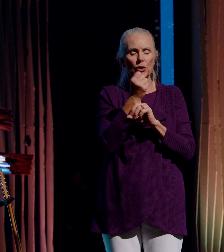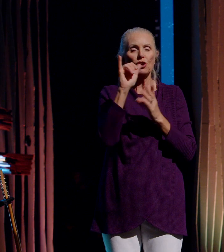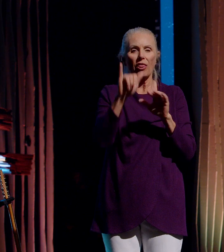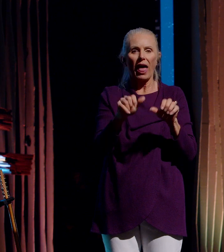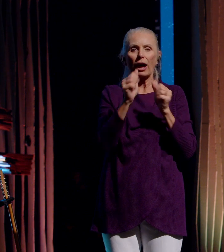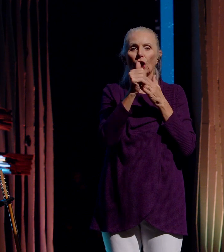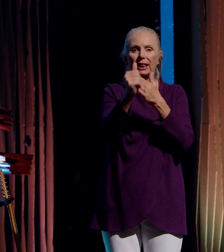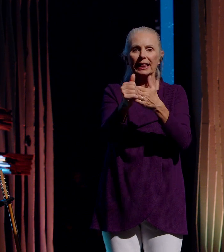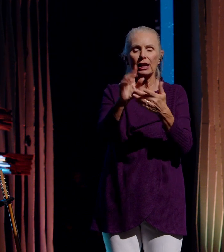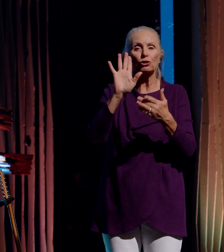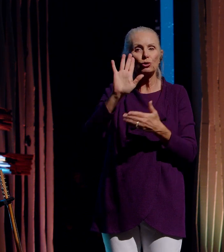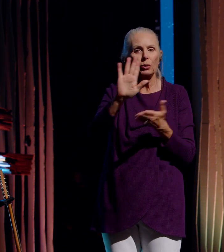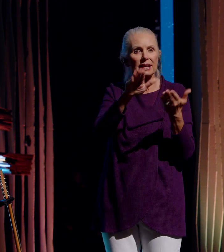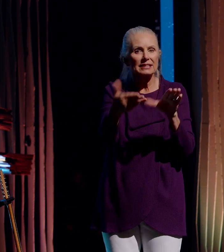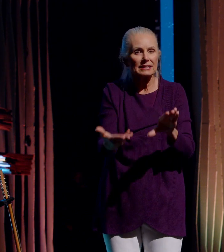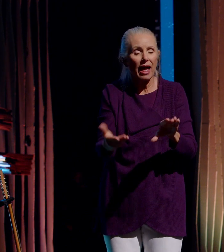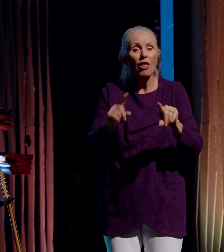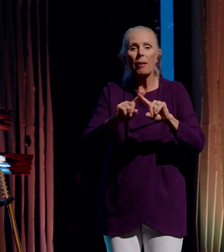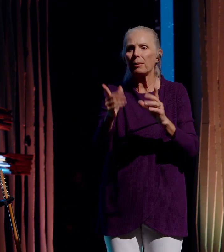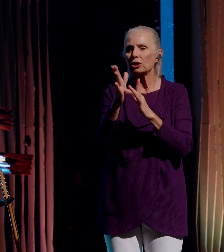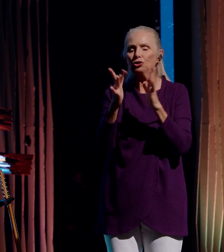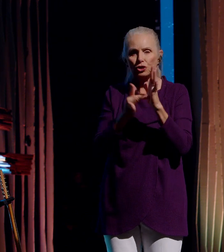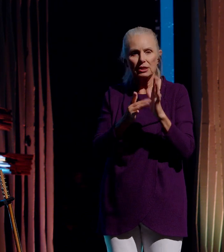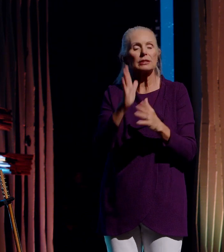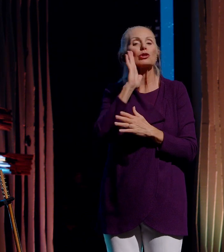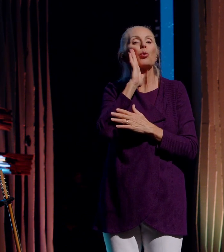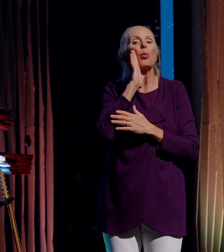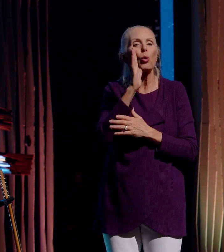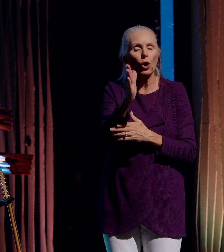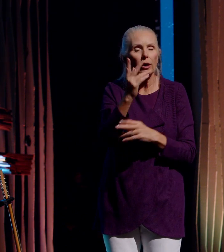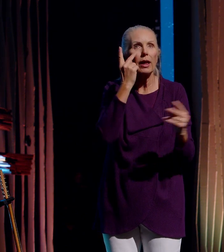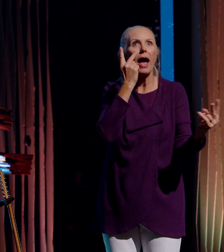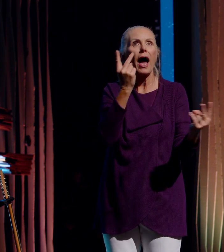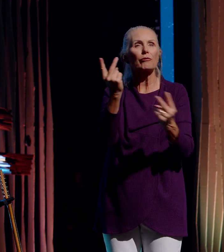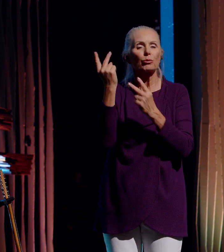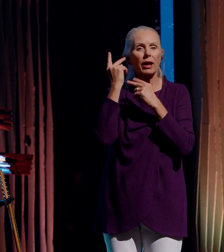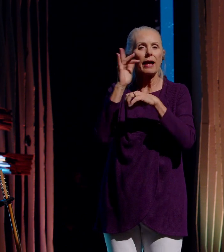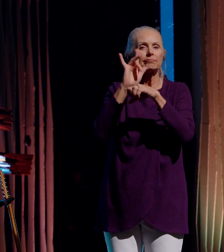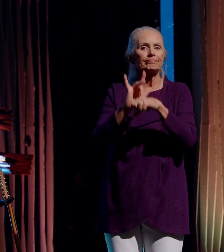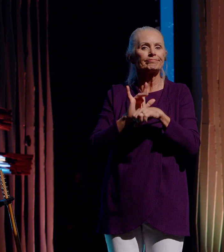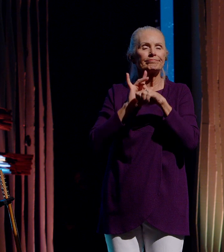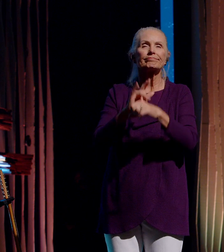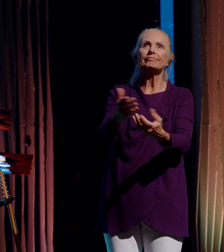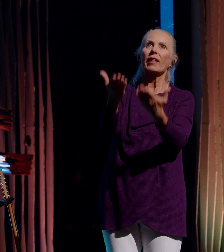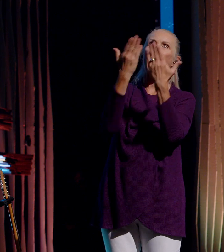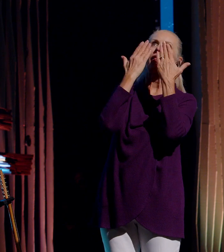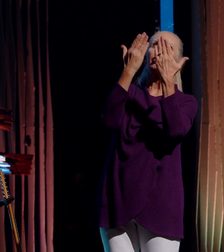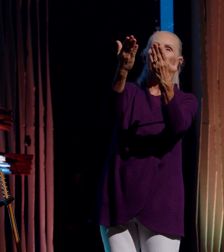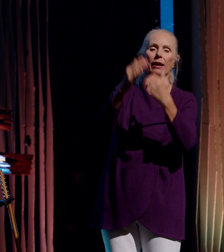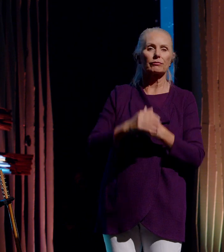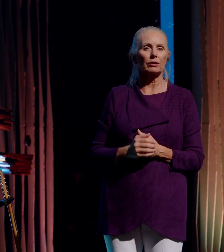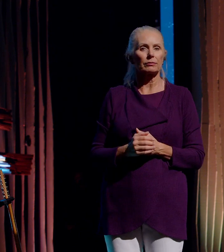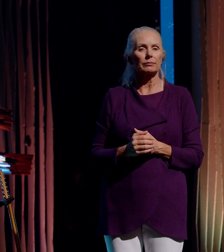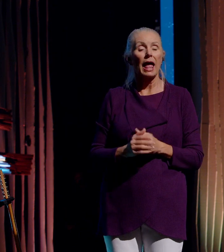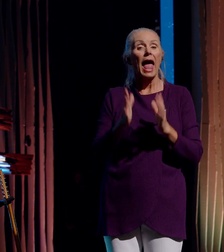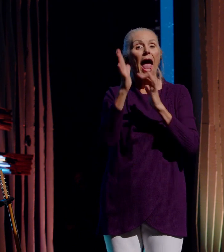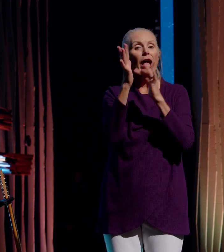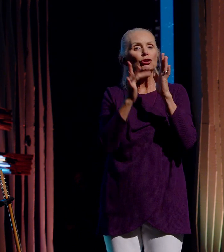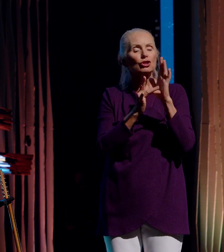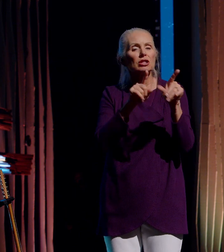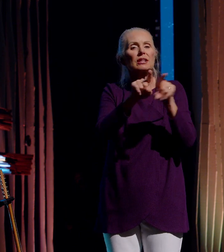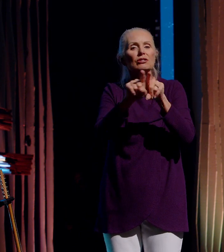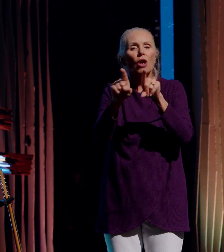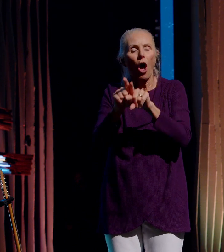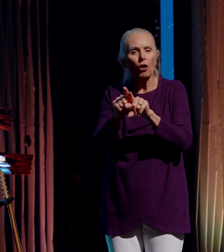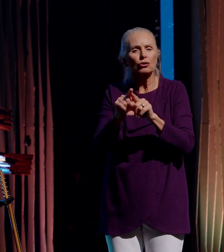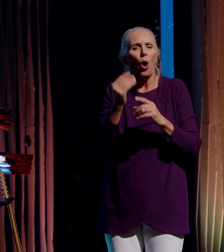wasn't his time. And Jesus would have reflected and given thanks. But Jesus also would have reflected and knowing that he